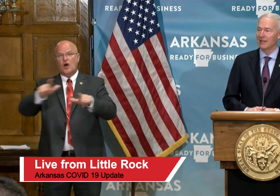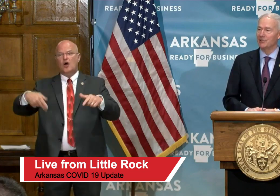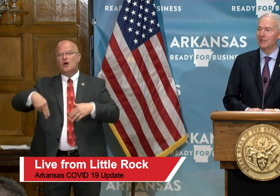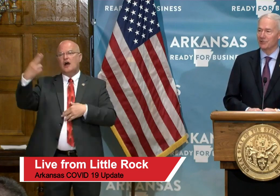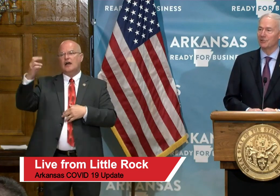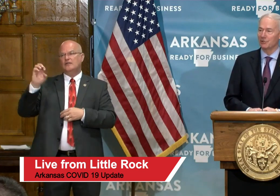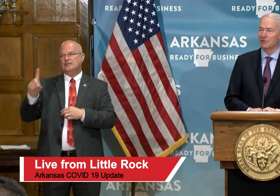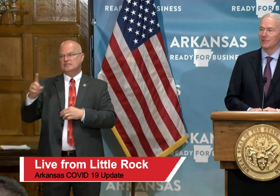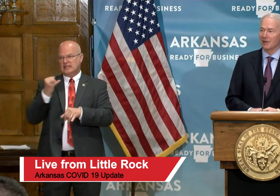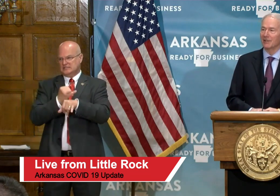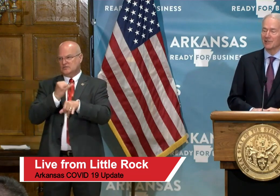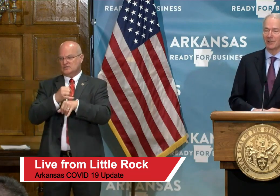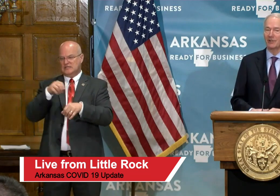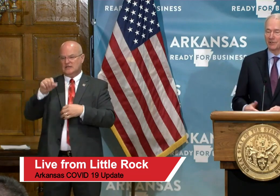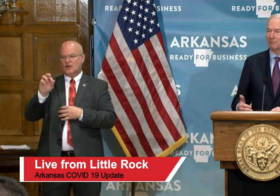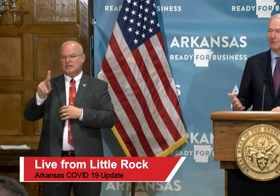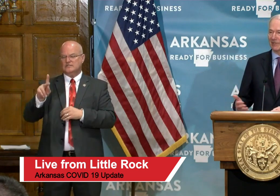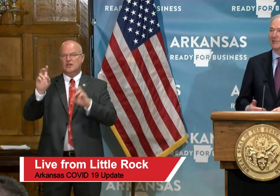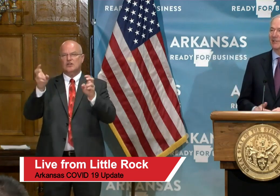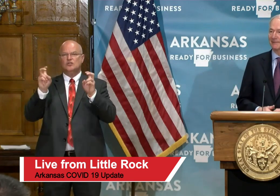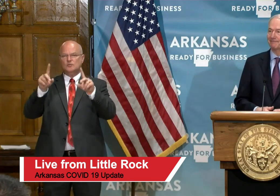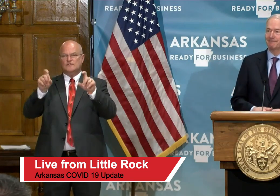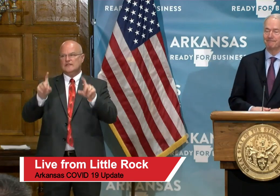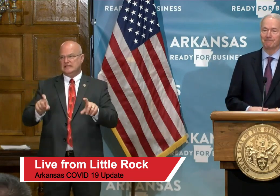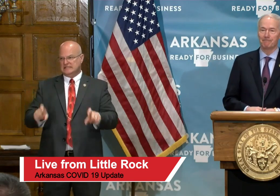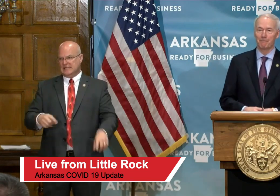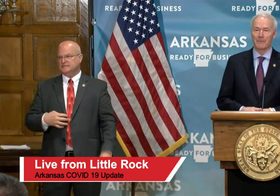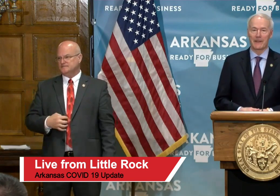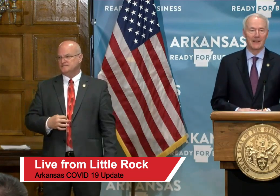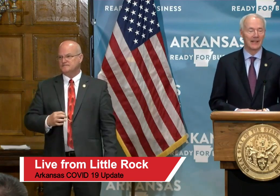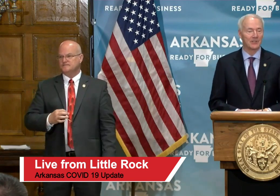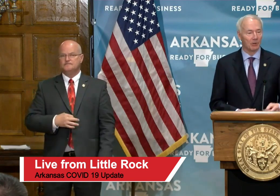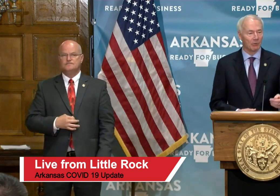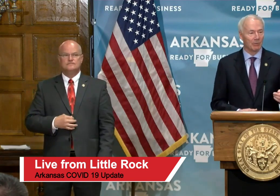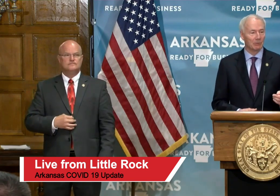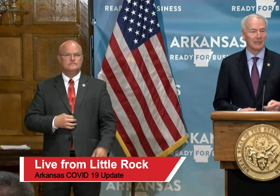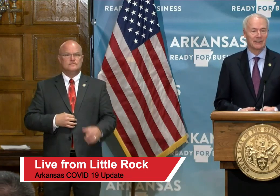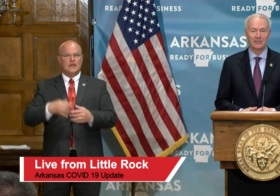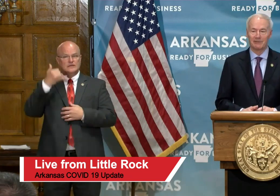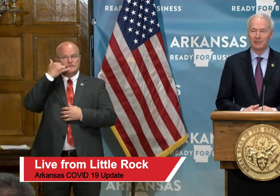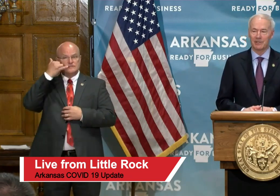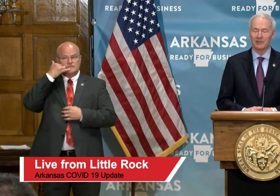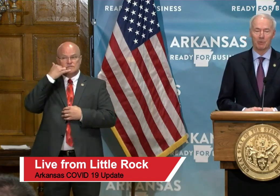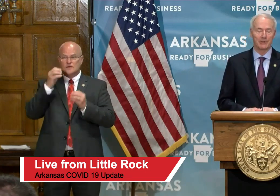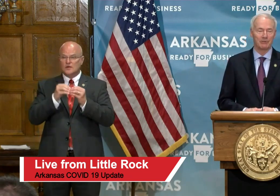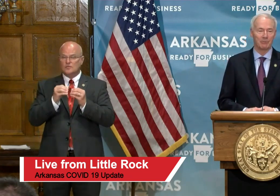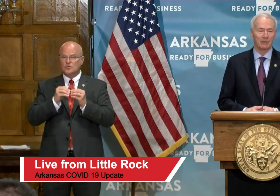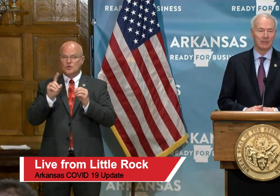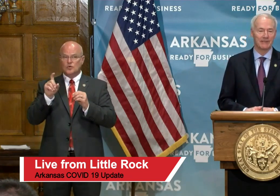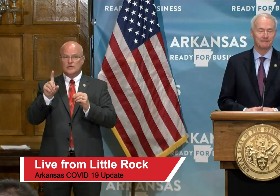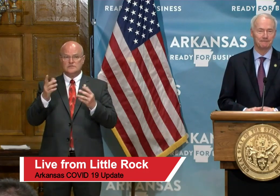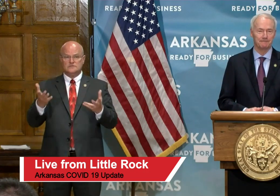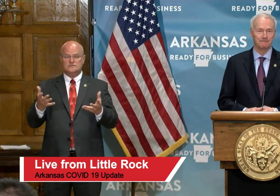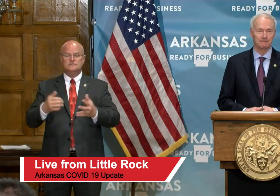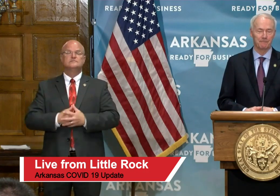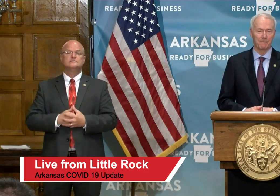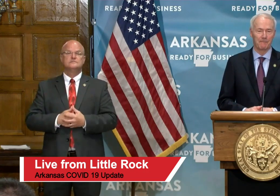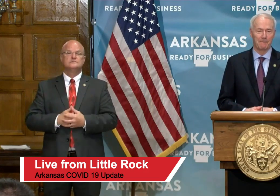higher education institutions in Arkansas in terms of testing. Let's go remotely and see if there's another question